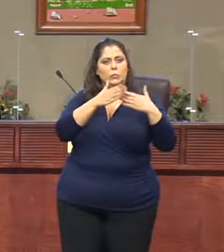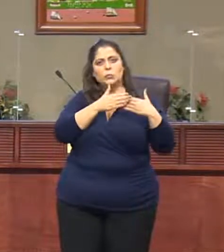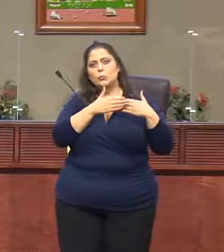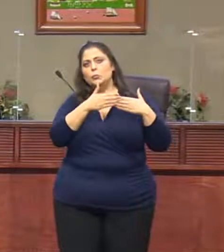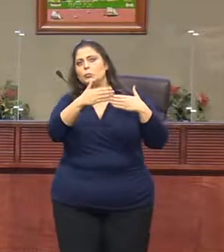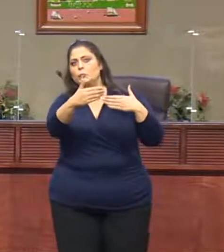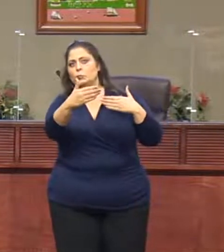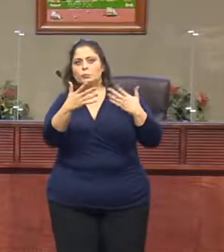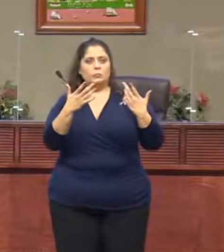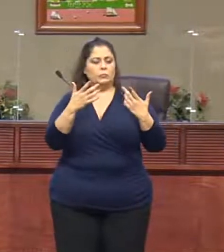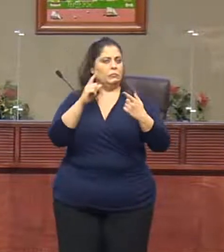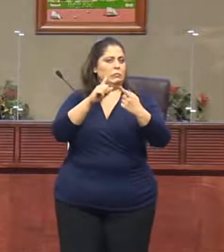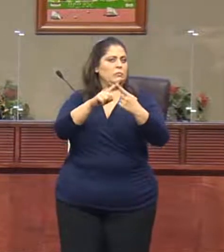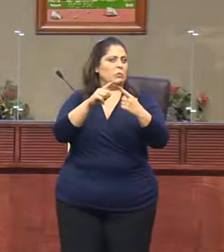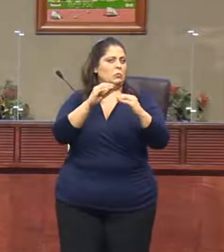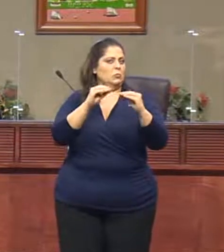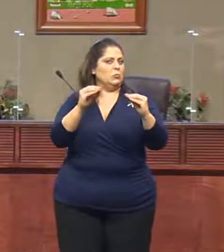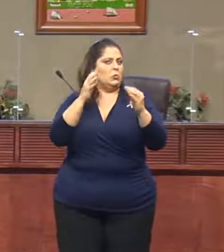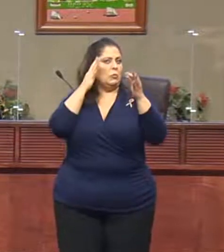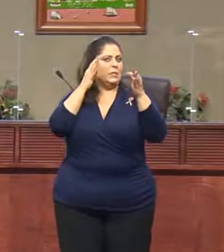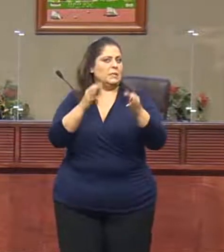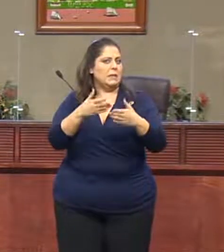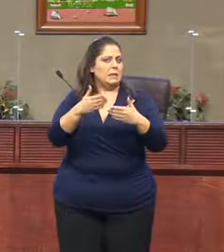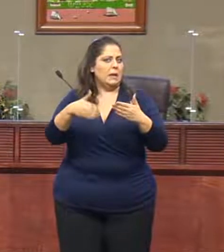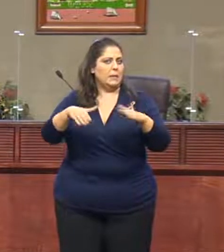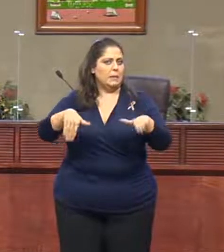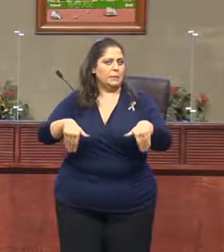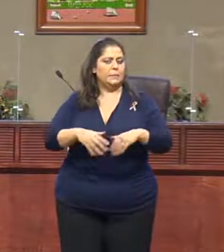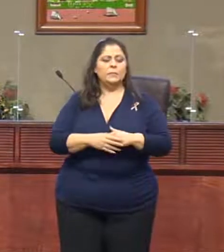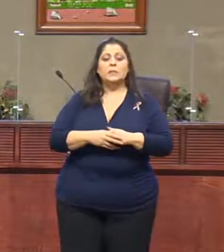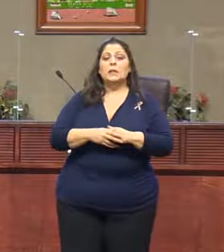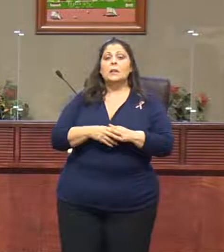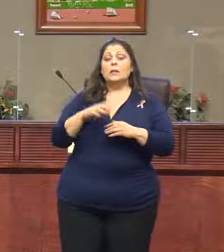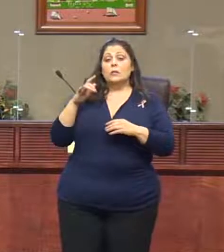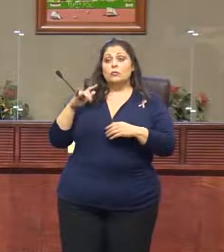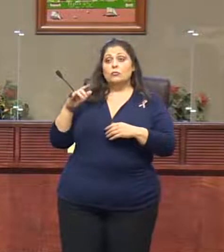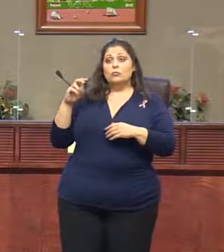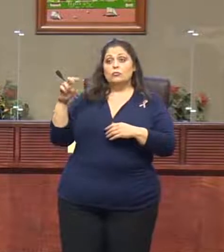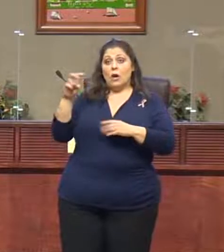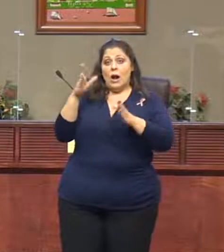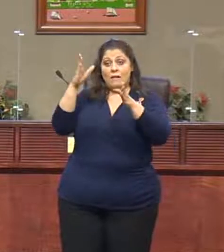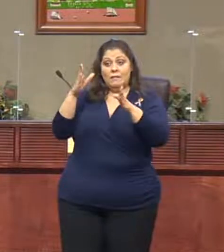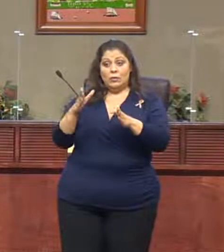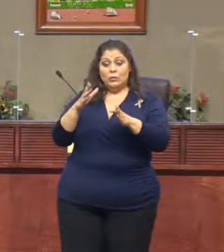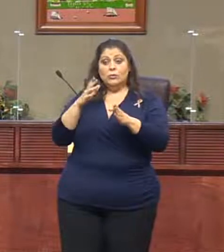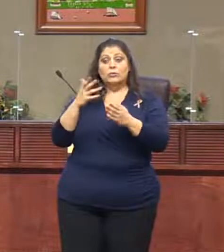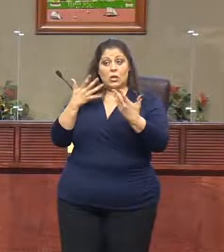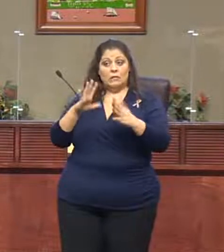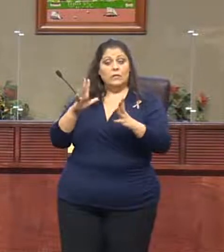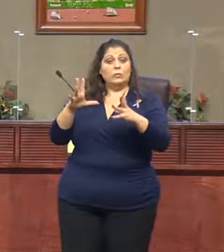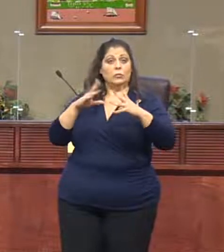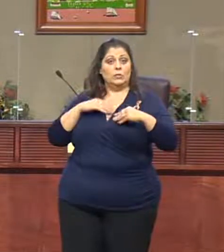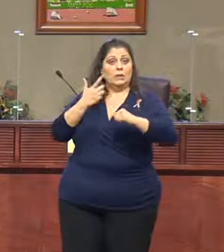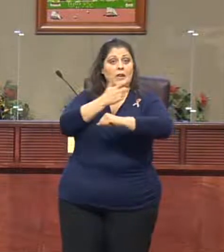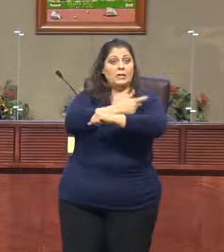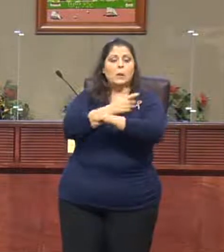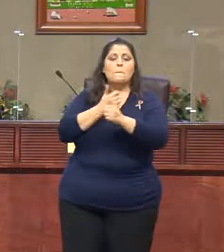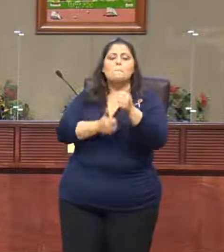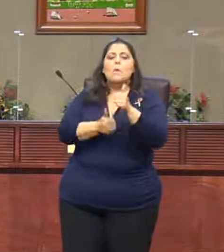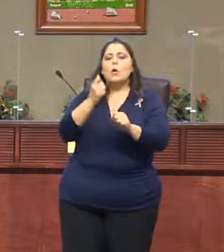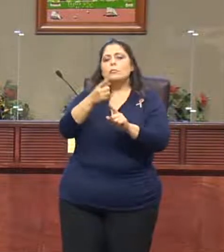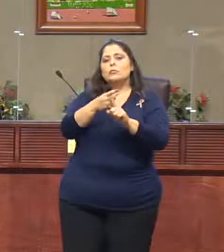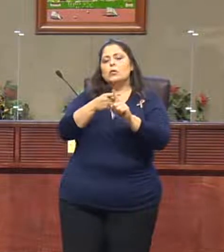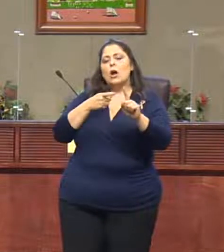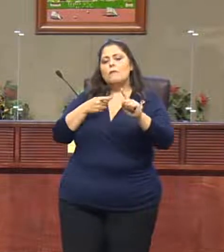Of the international travelers that have been vaccinated, mostly are from Latin America, in case that question comes